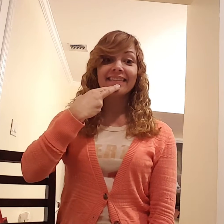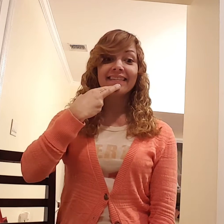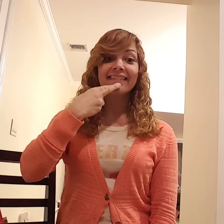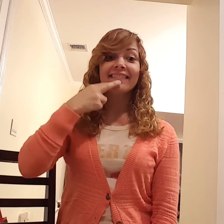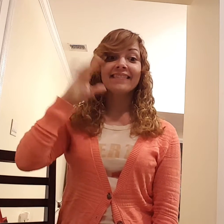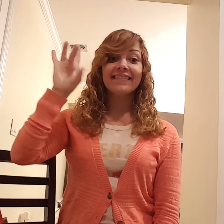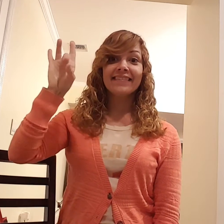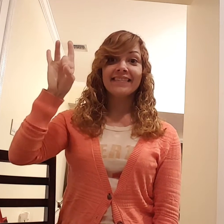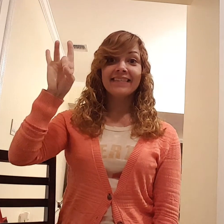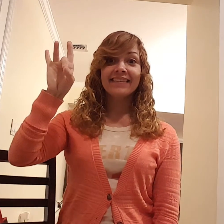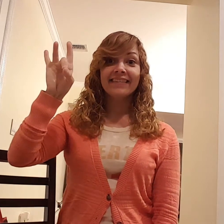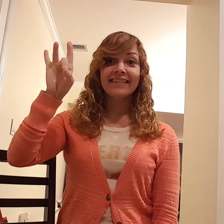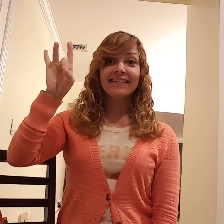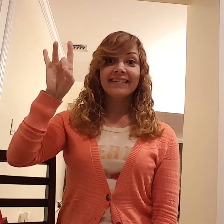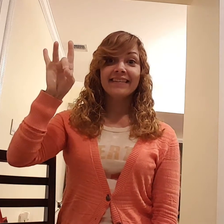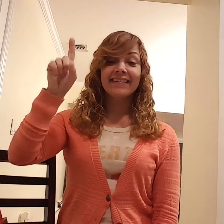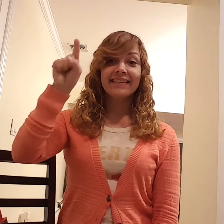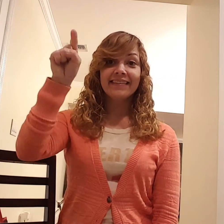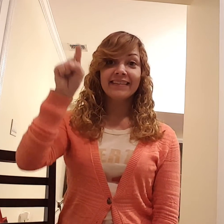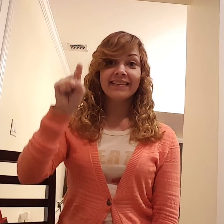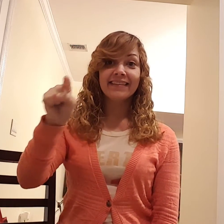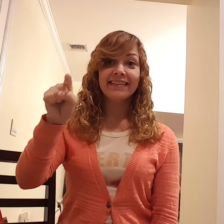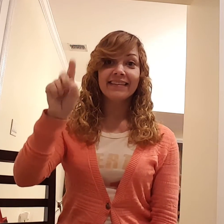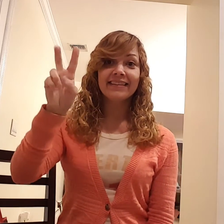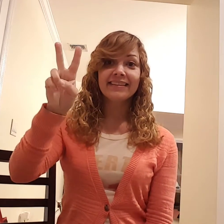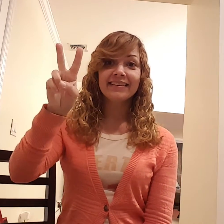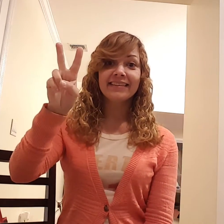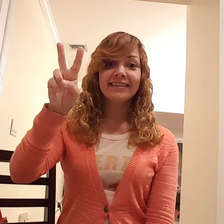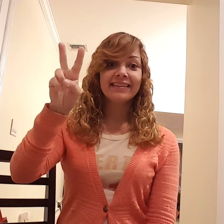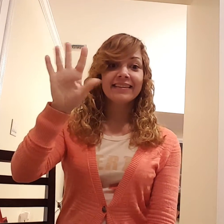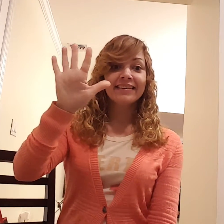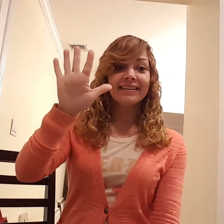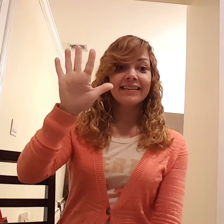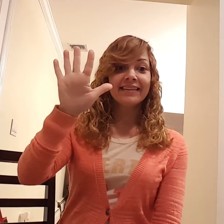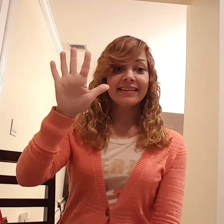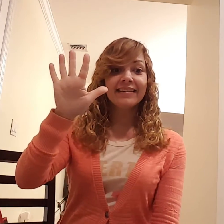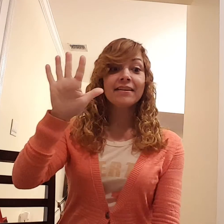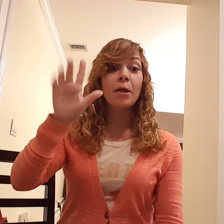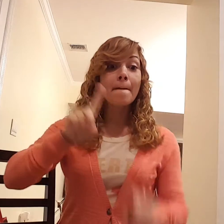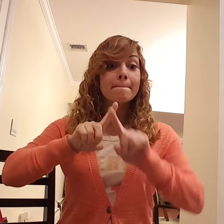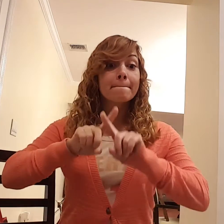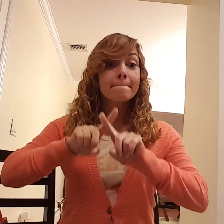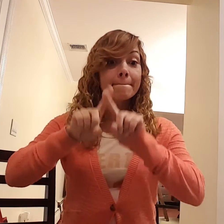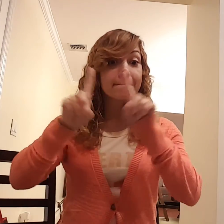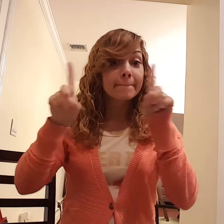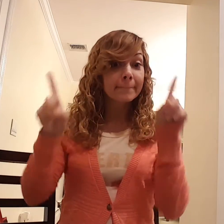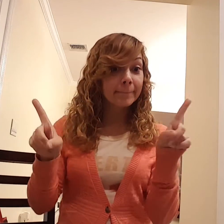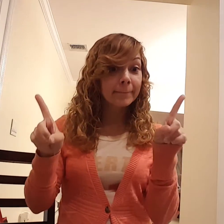Romans 8 verse 25. But